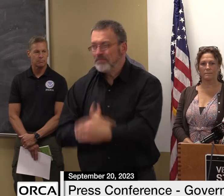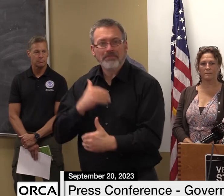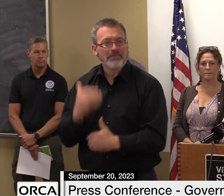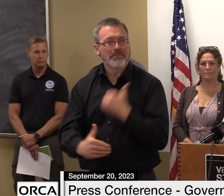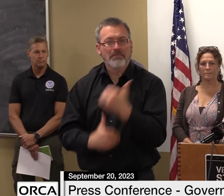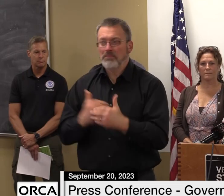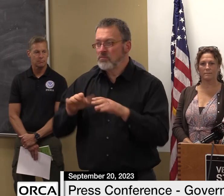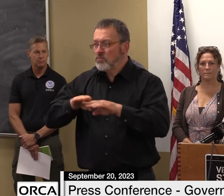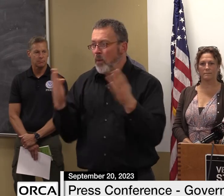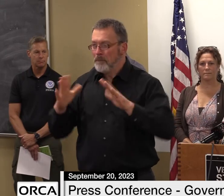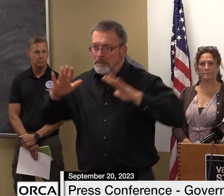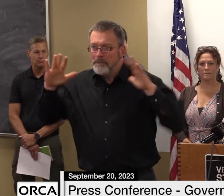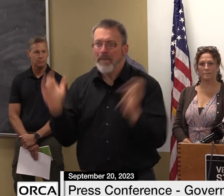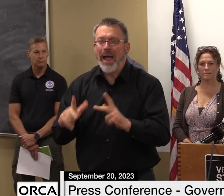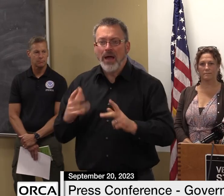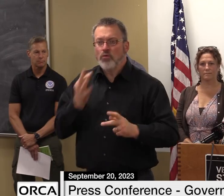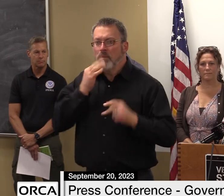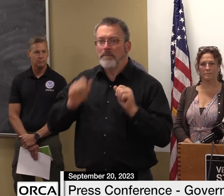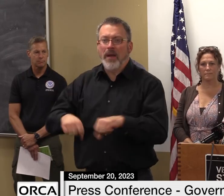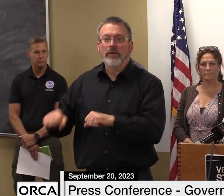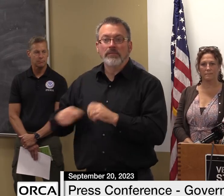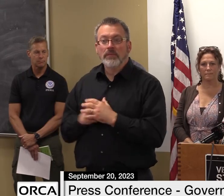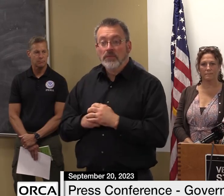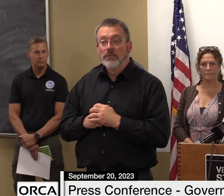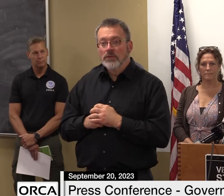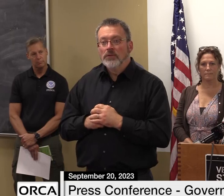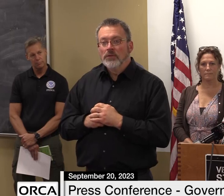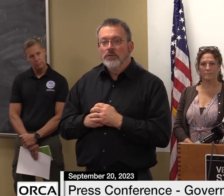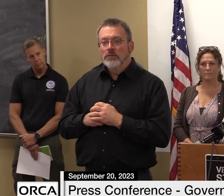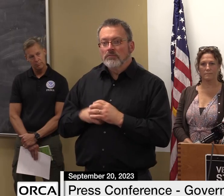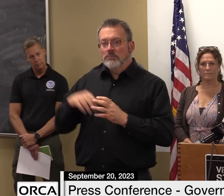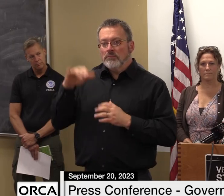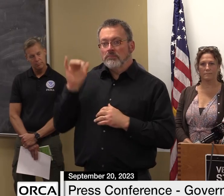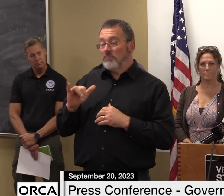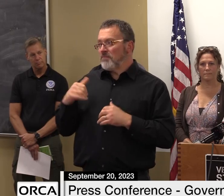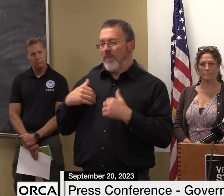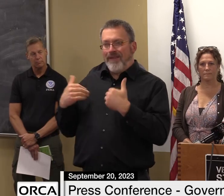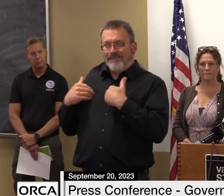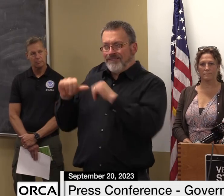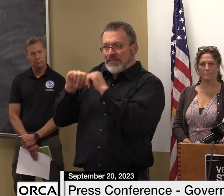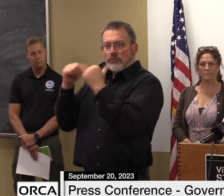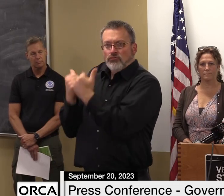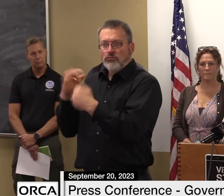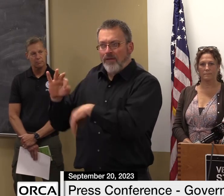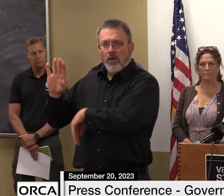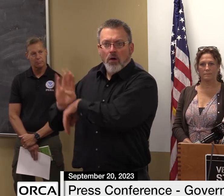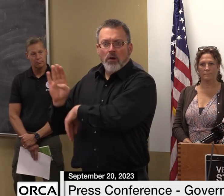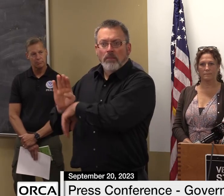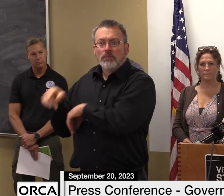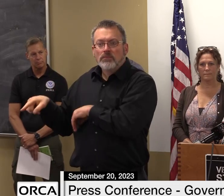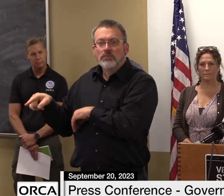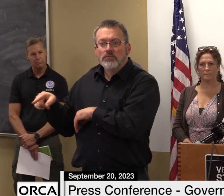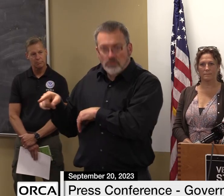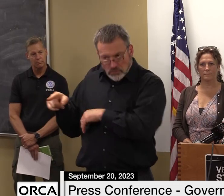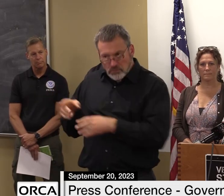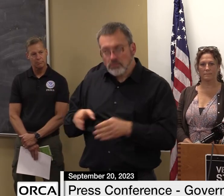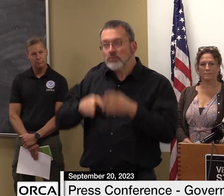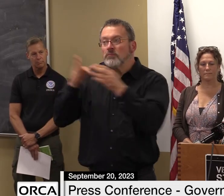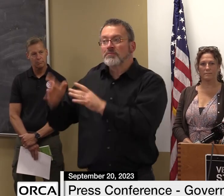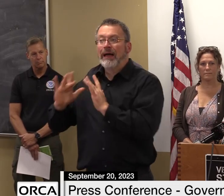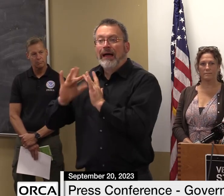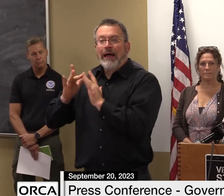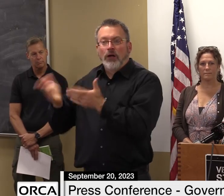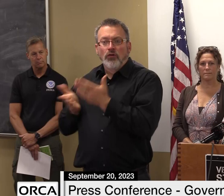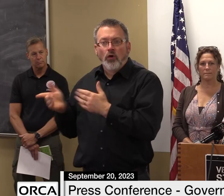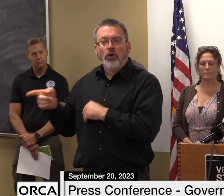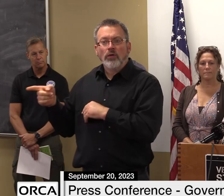good work of the Agency of Commerce and Community Development and the Agency of Digital Services, we were able to create the